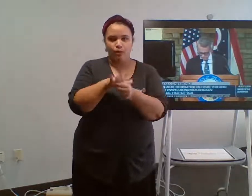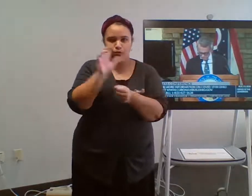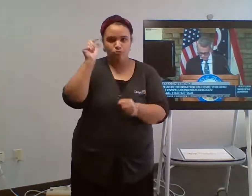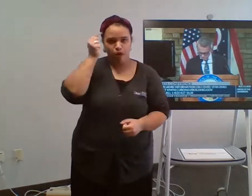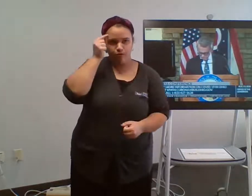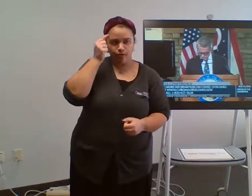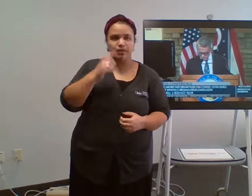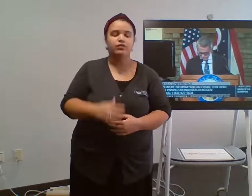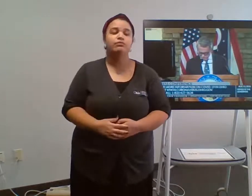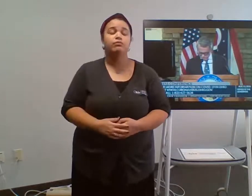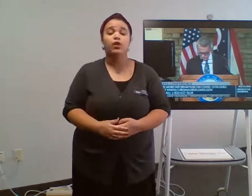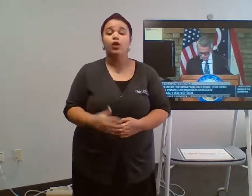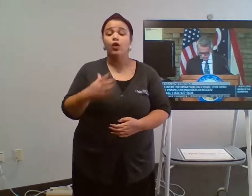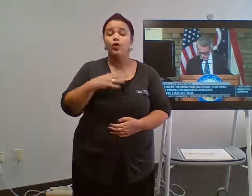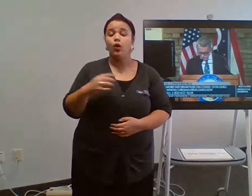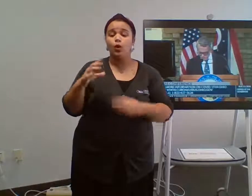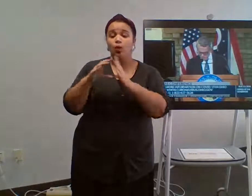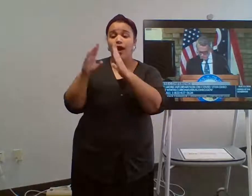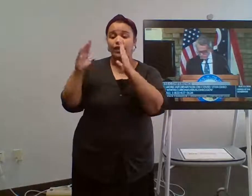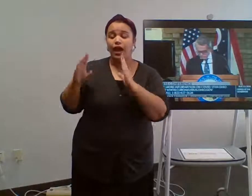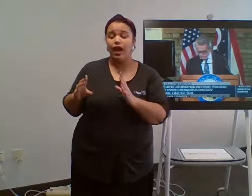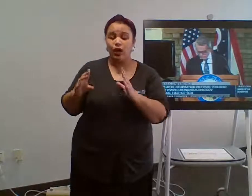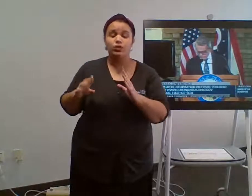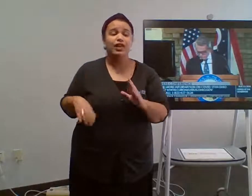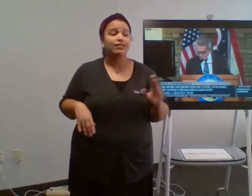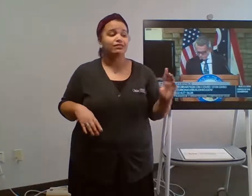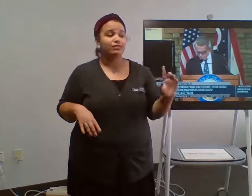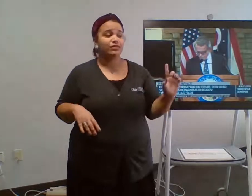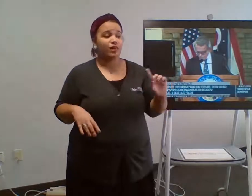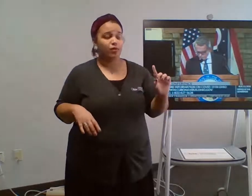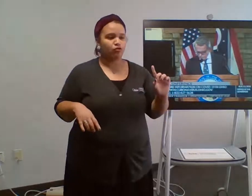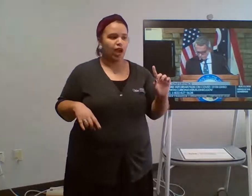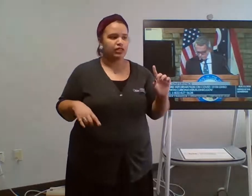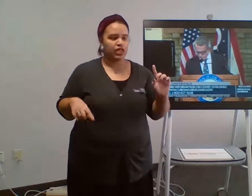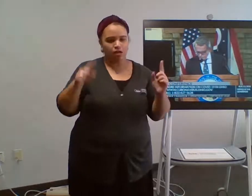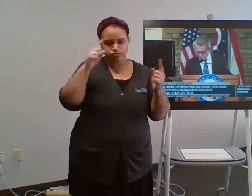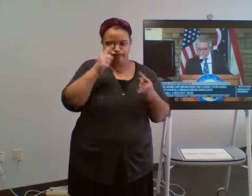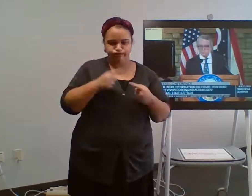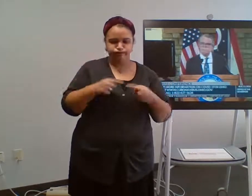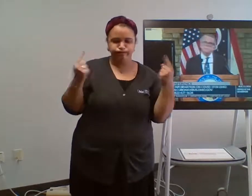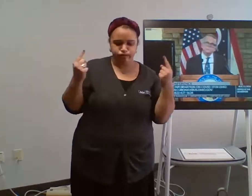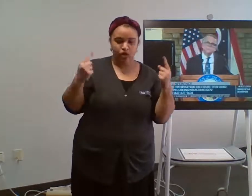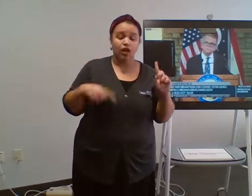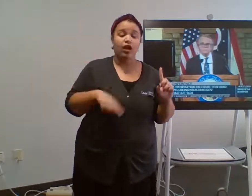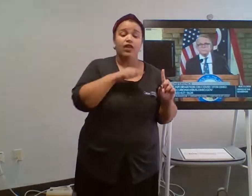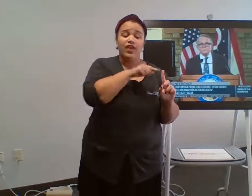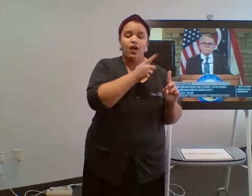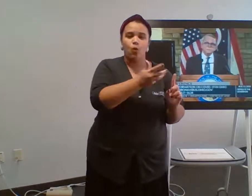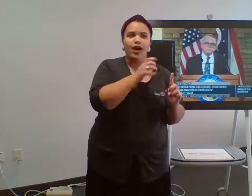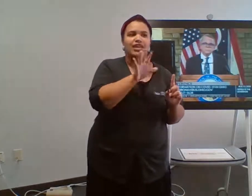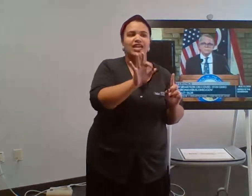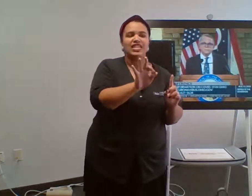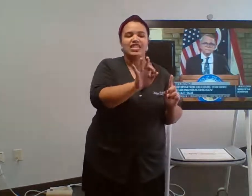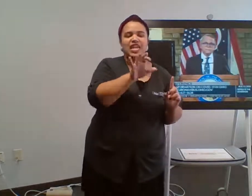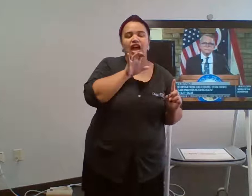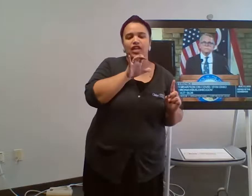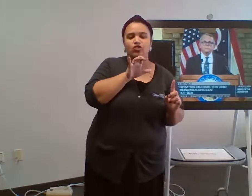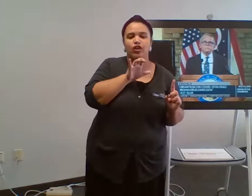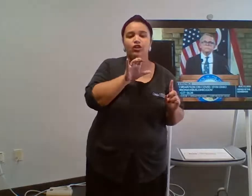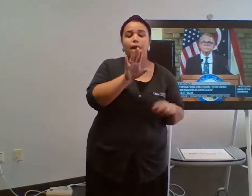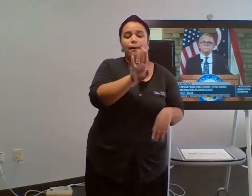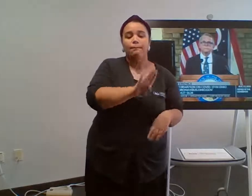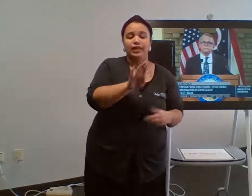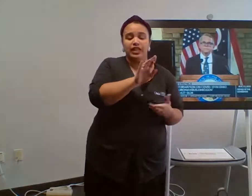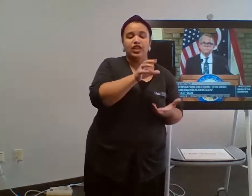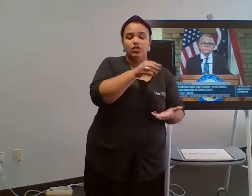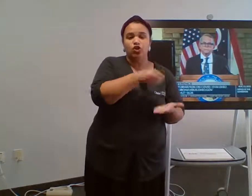holdup between the White House and congressional Democrats is the Democrats are asking for $900 billion. Do you agree with that